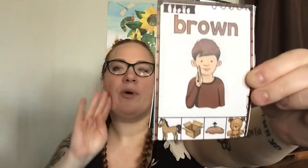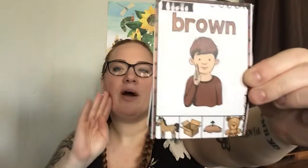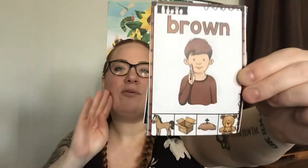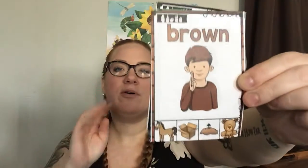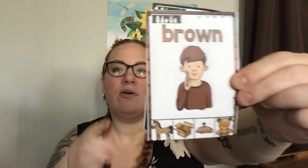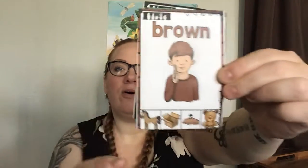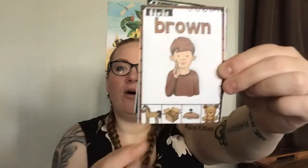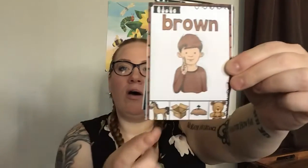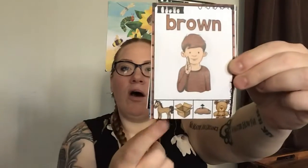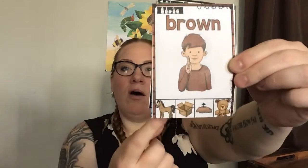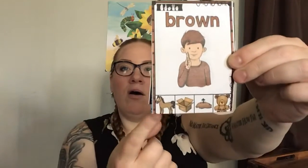brown?